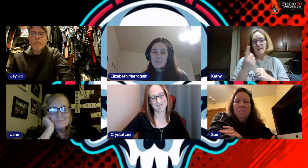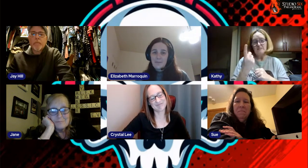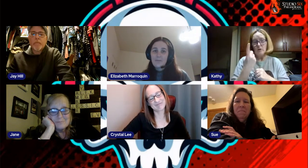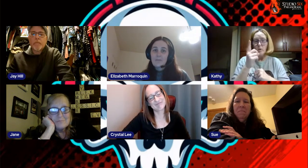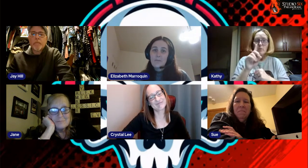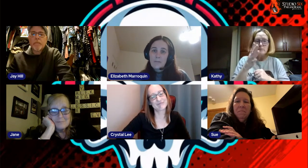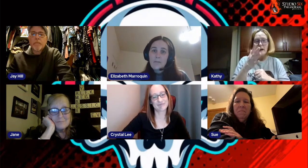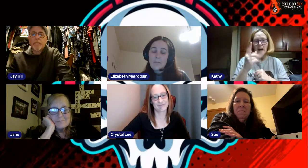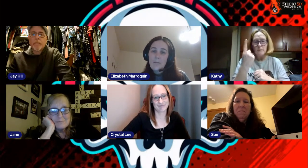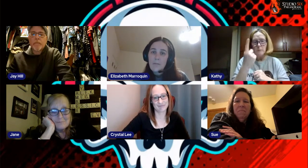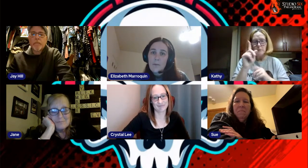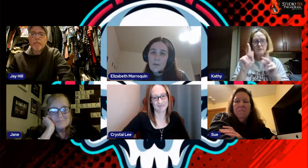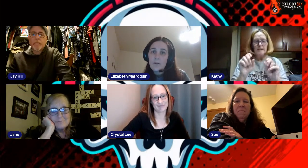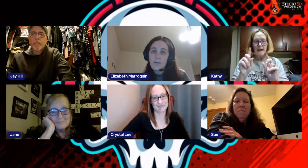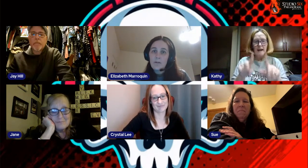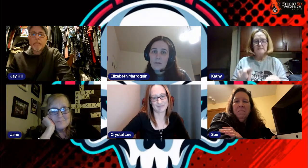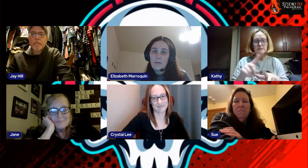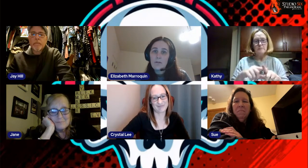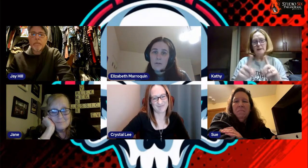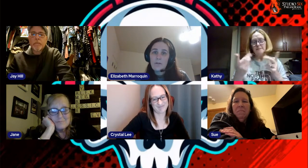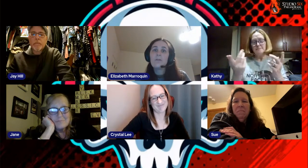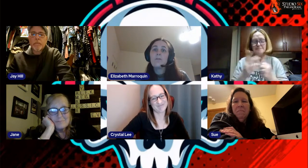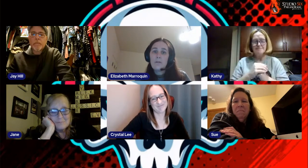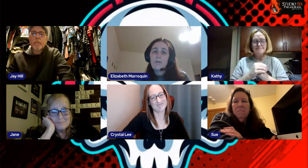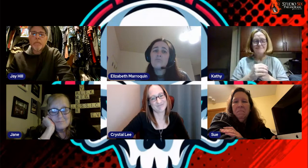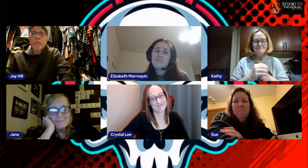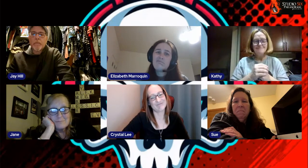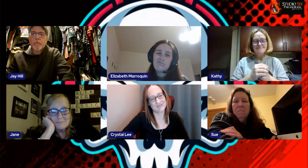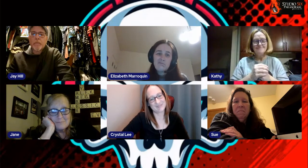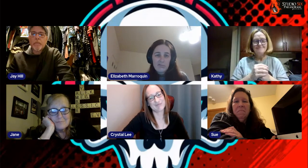but they had one person ask, but.